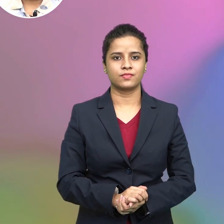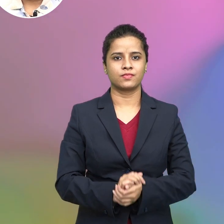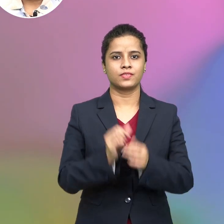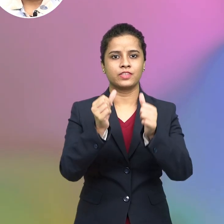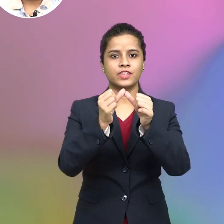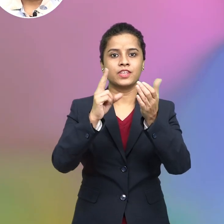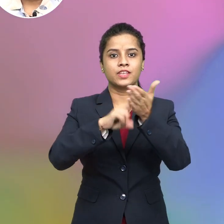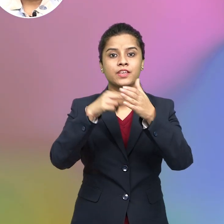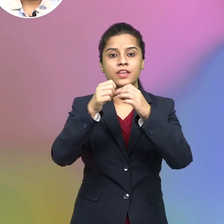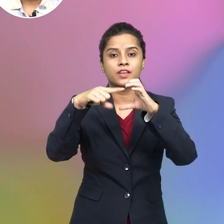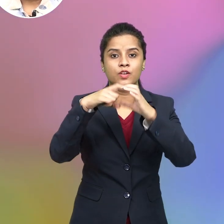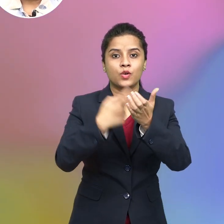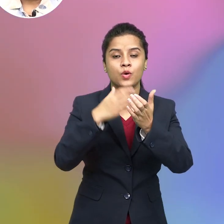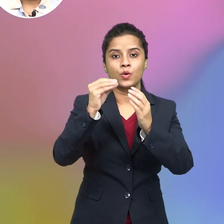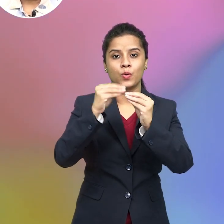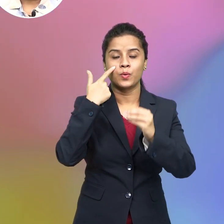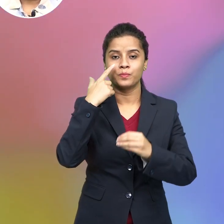Anaerobic respiration,